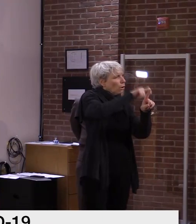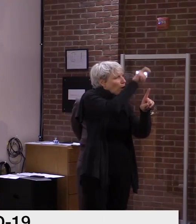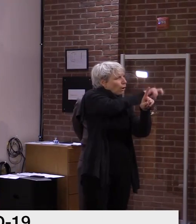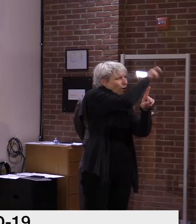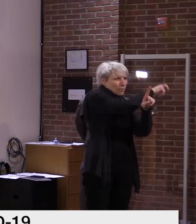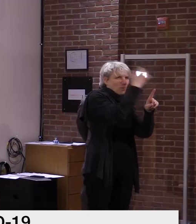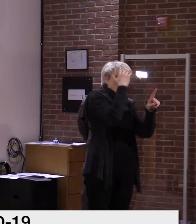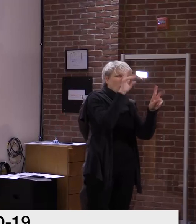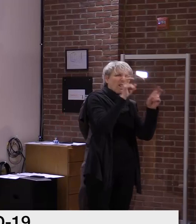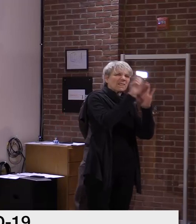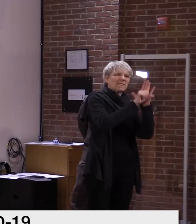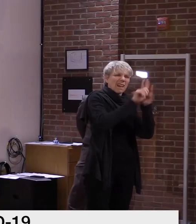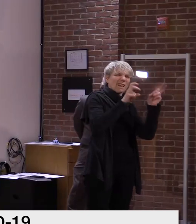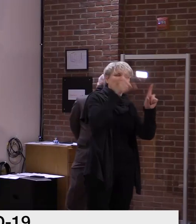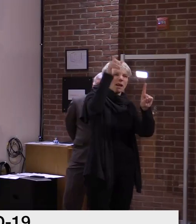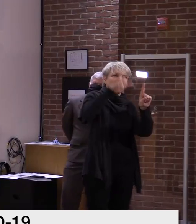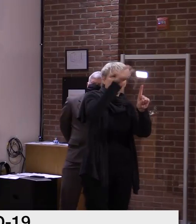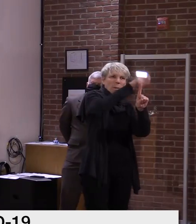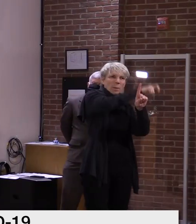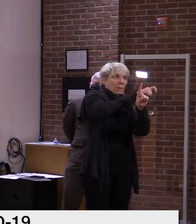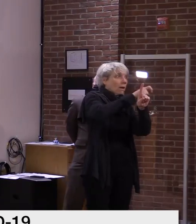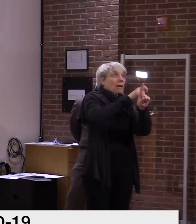and forth at this point in time, and I don't believe